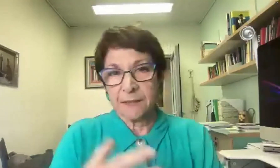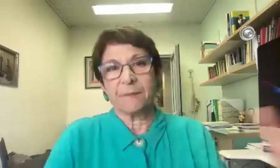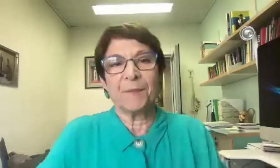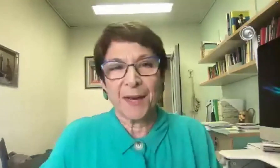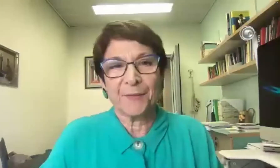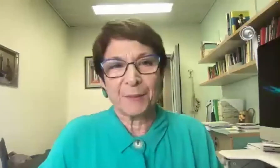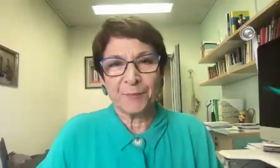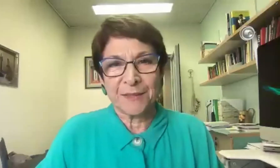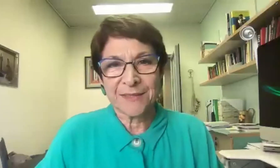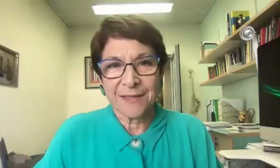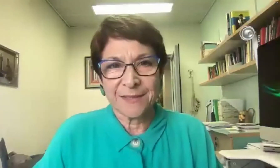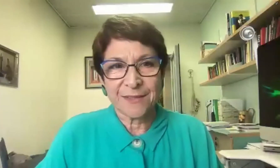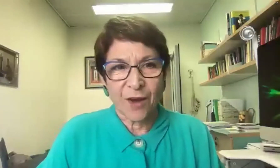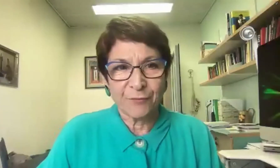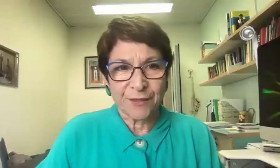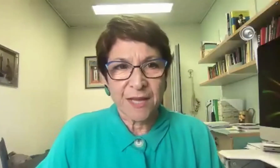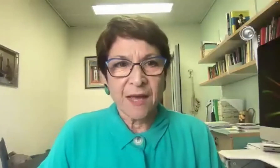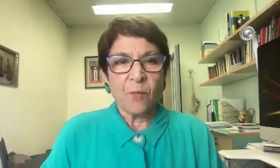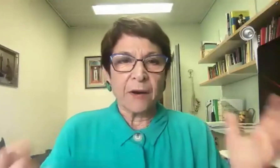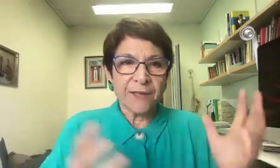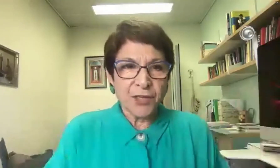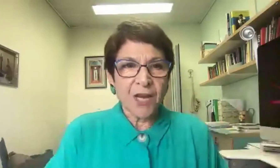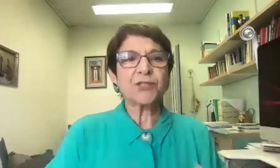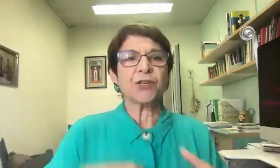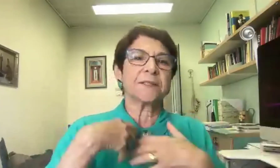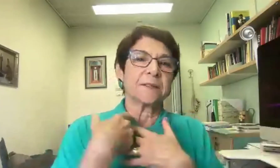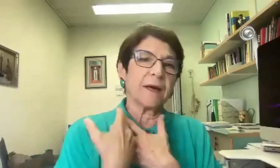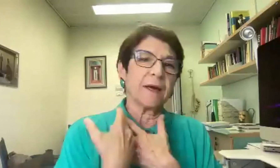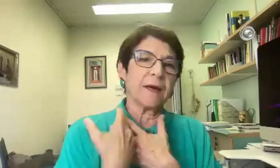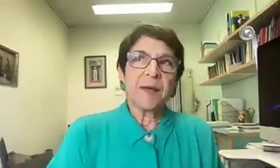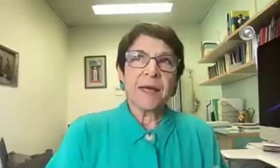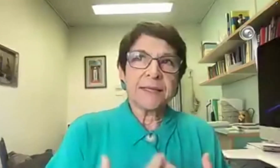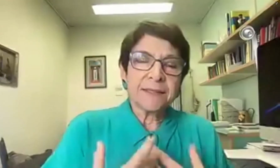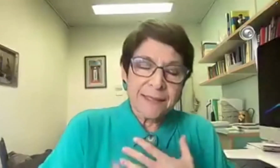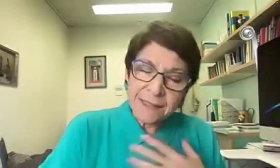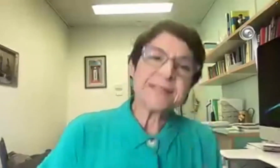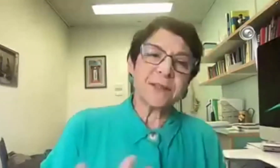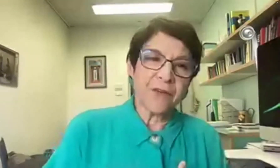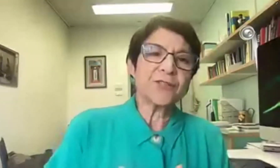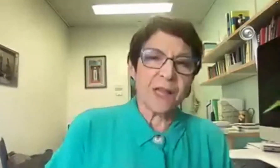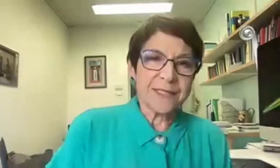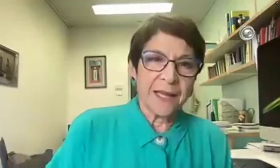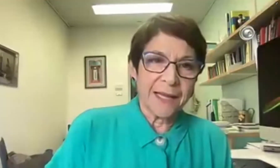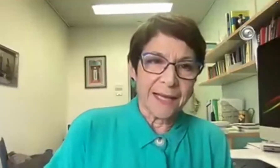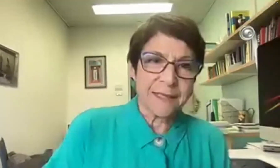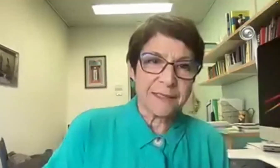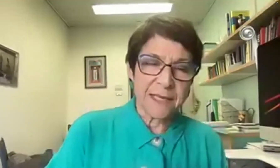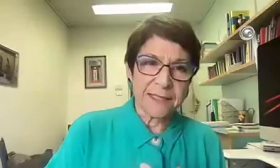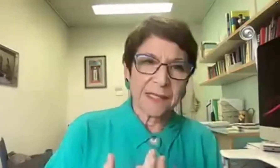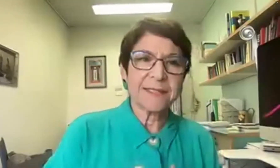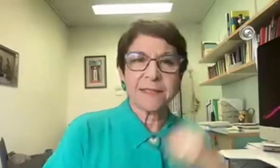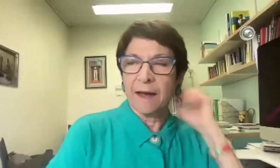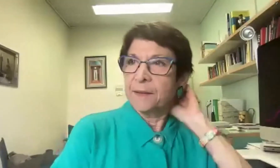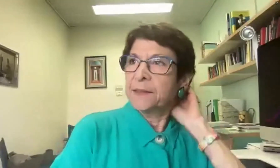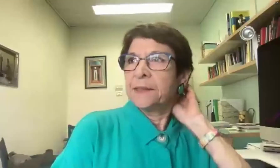conventionalized, and many of them have been discussed in this conference, whereas gesture is less conventionalized in any case, and